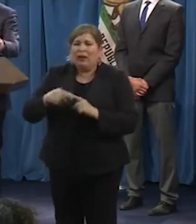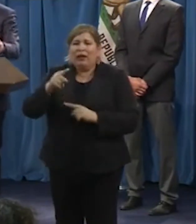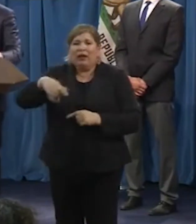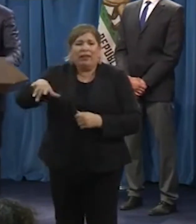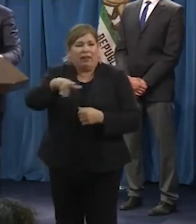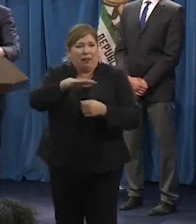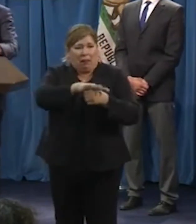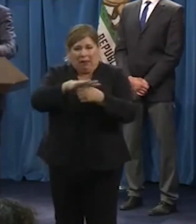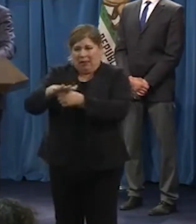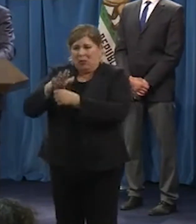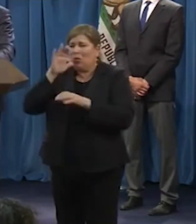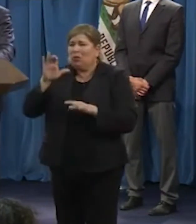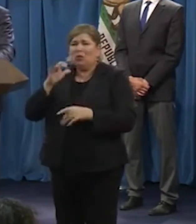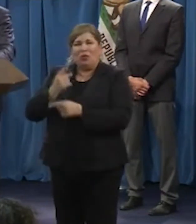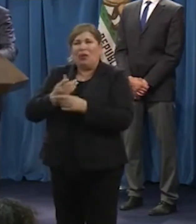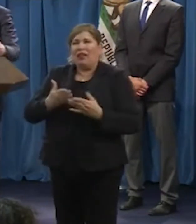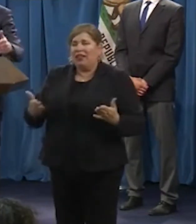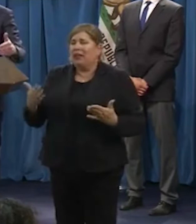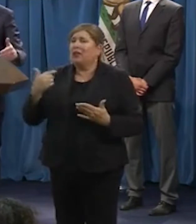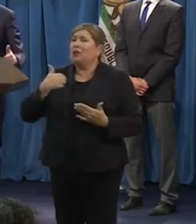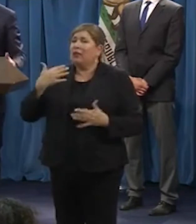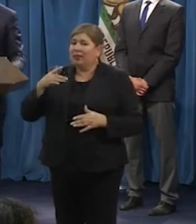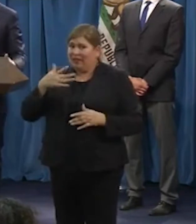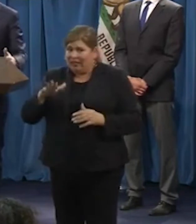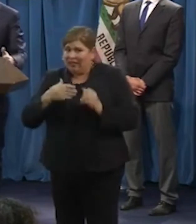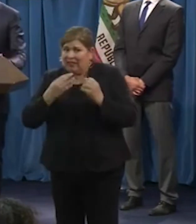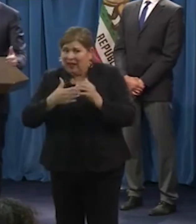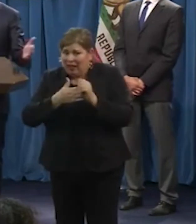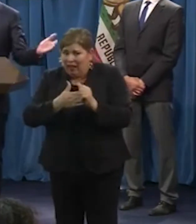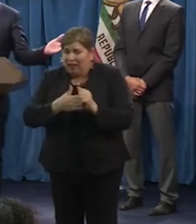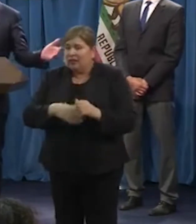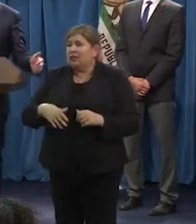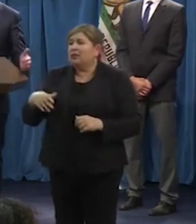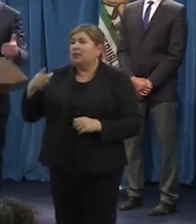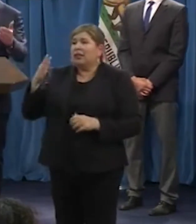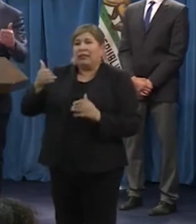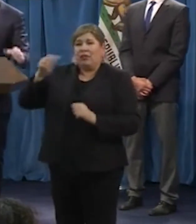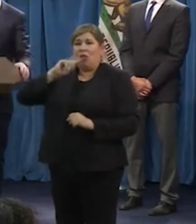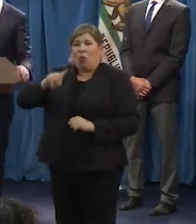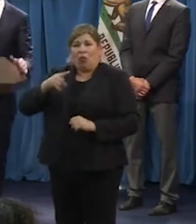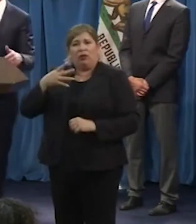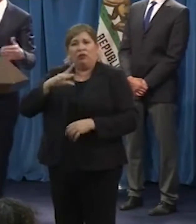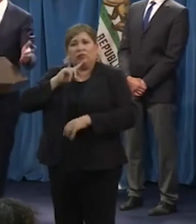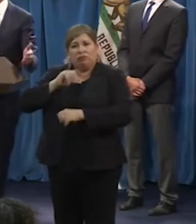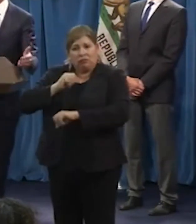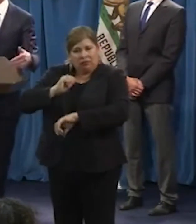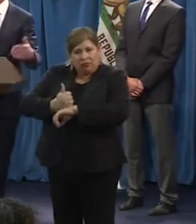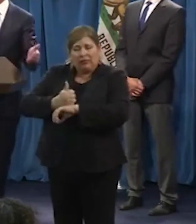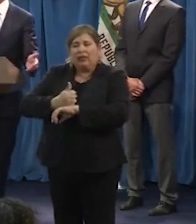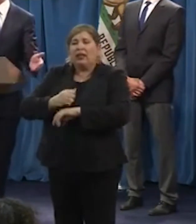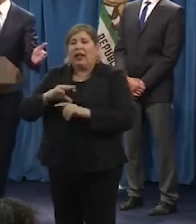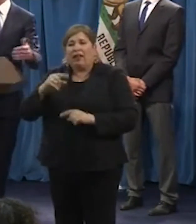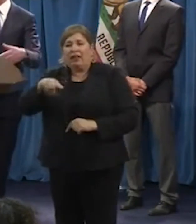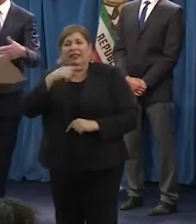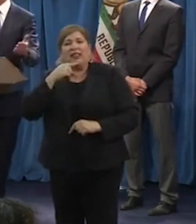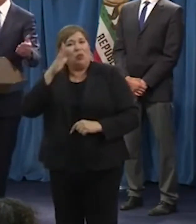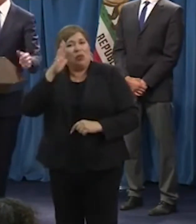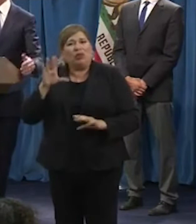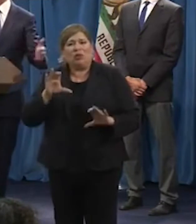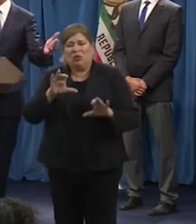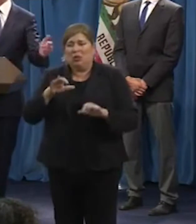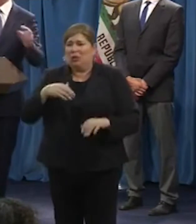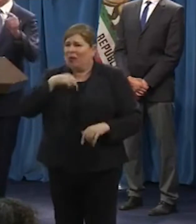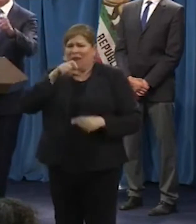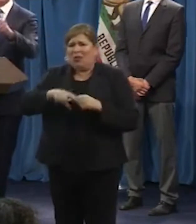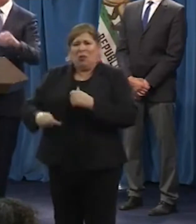They've been directed, the executive order codifies it, and they said they'll do it. Many times you don't have to penalize people or even threaten to penalize them